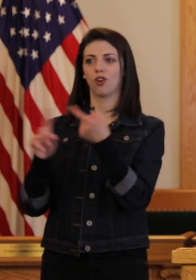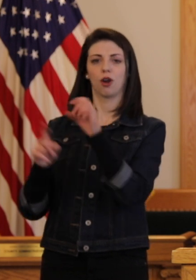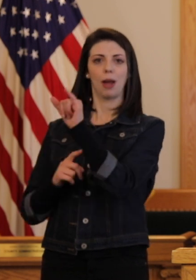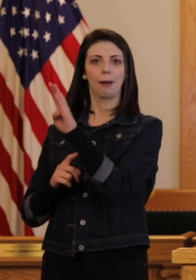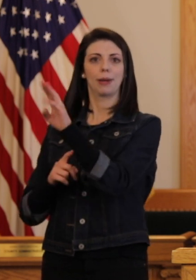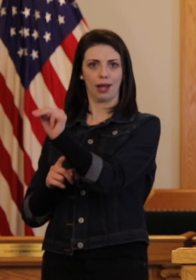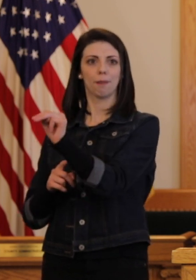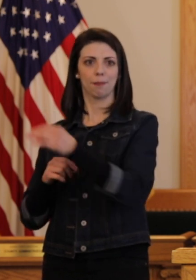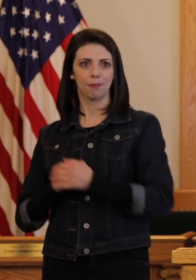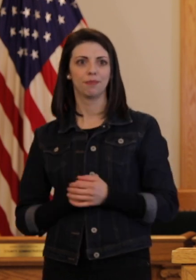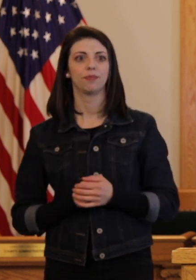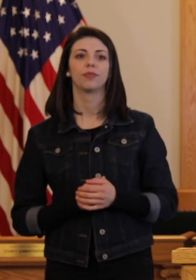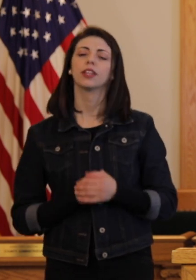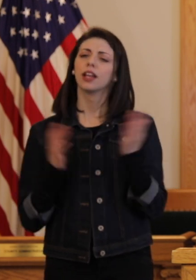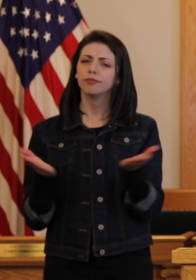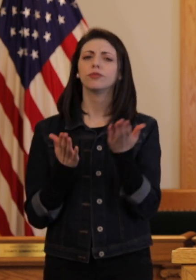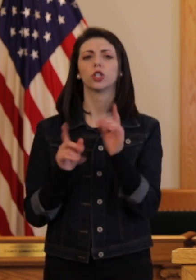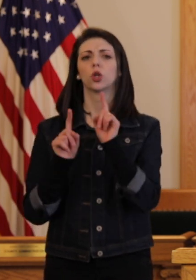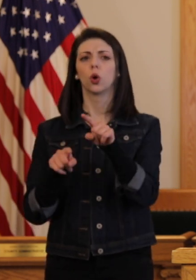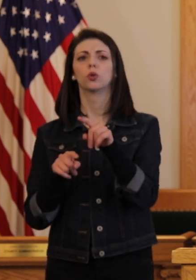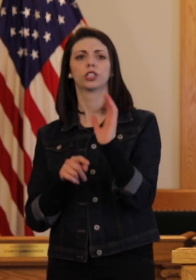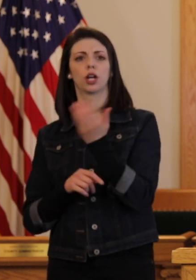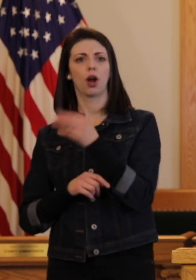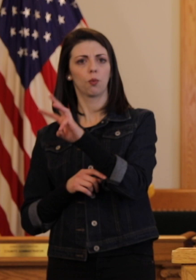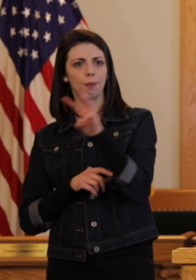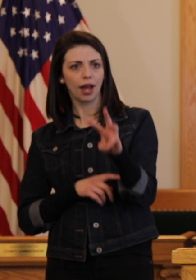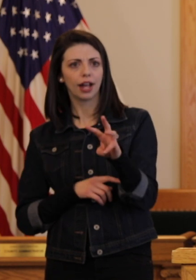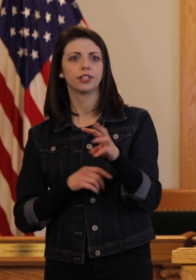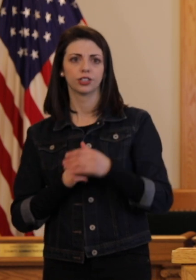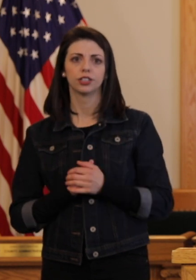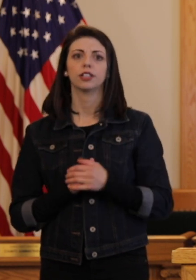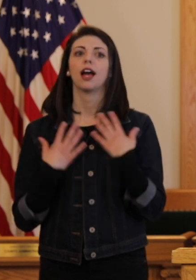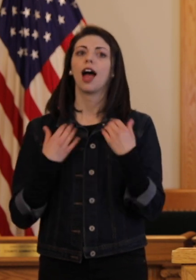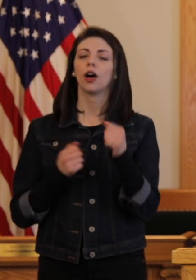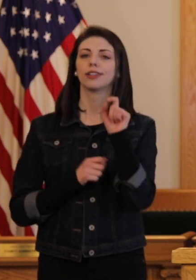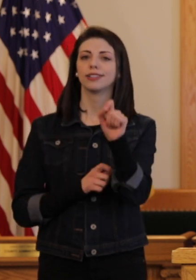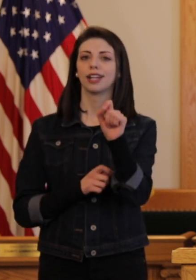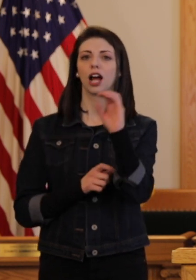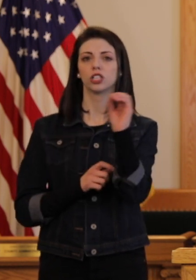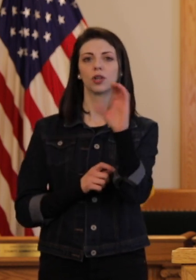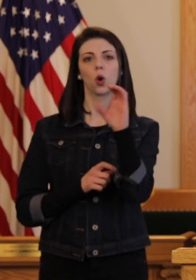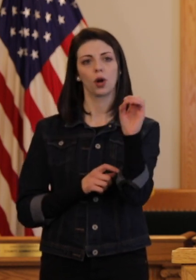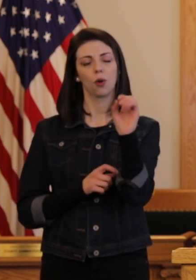encourage you to go to the COVID-19 page, the Health Department's COVID-19 webpage at